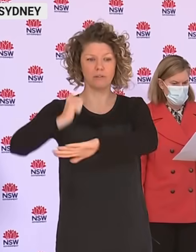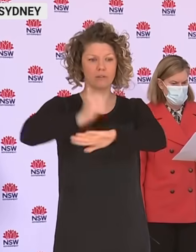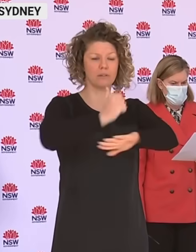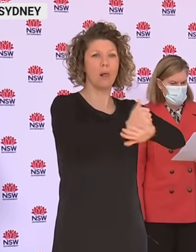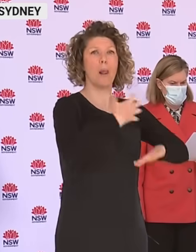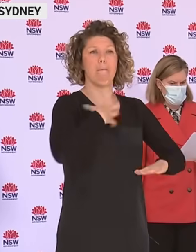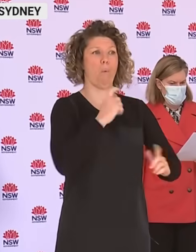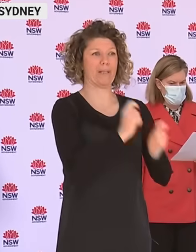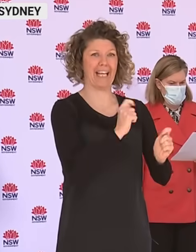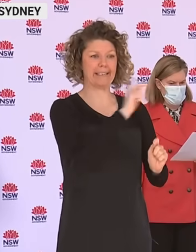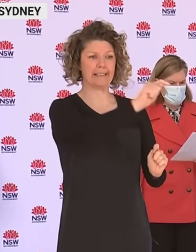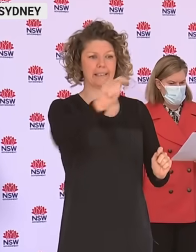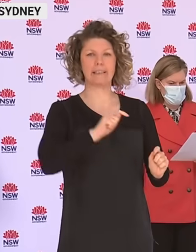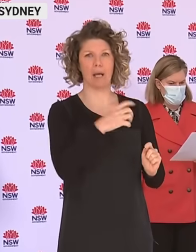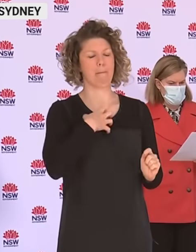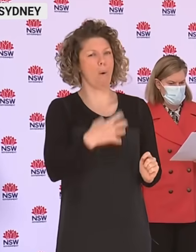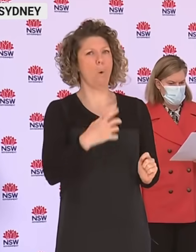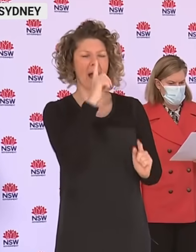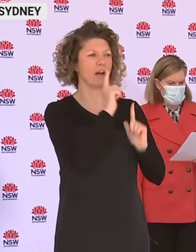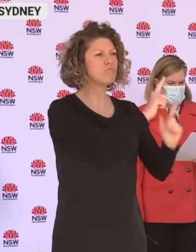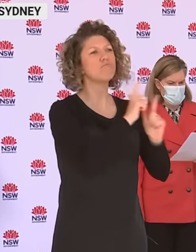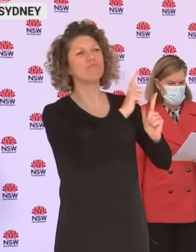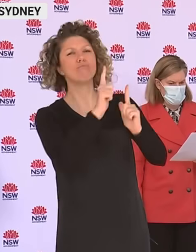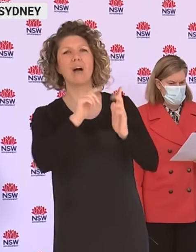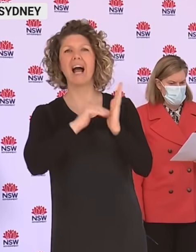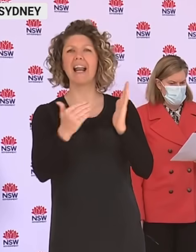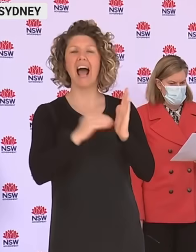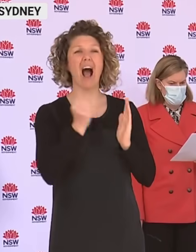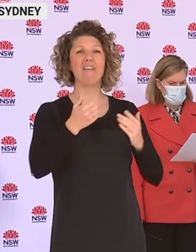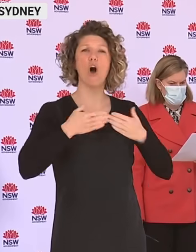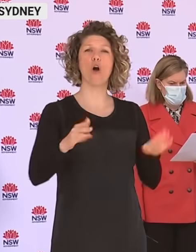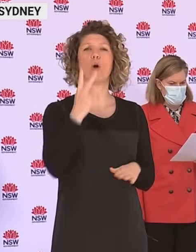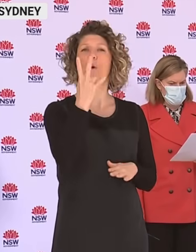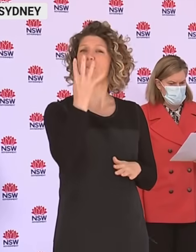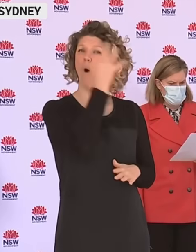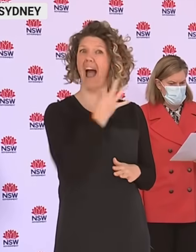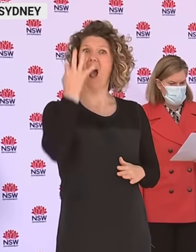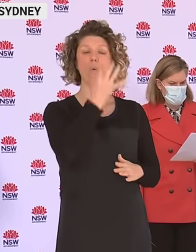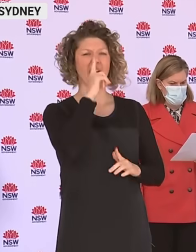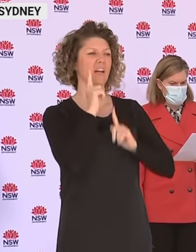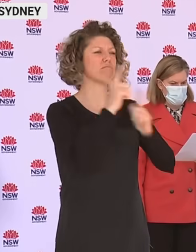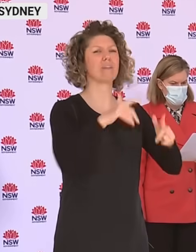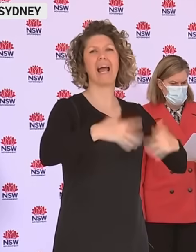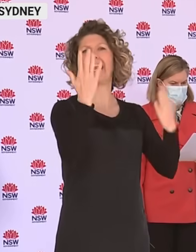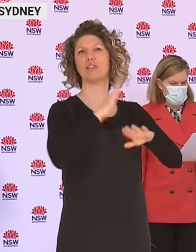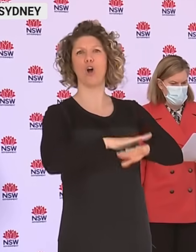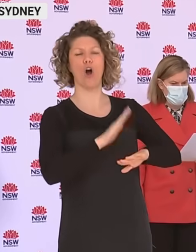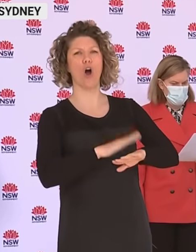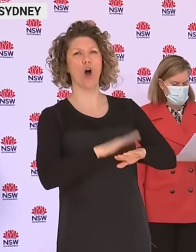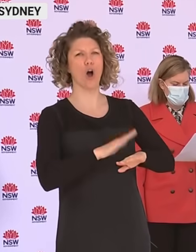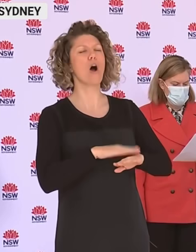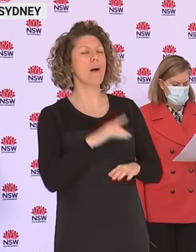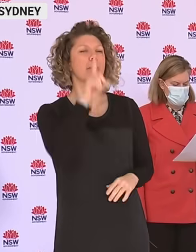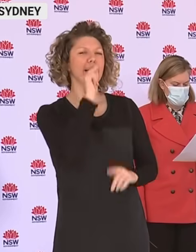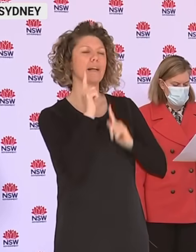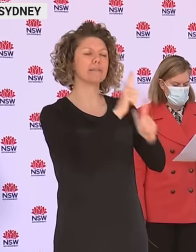but in particular those local government areas. And there are now 24/7 test sites available. So please make sure you get that